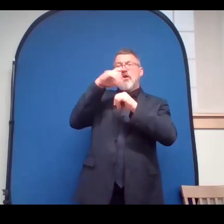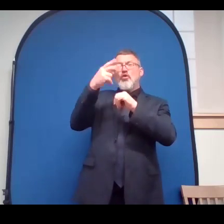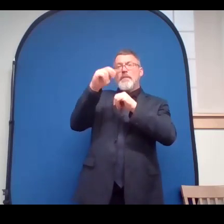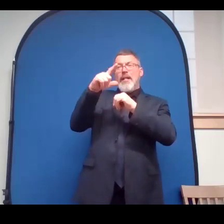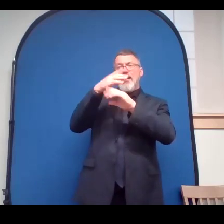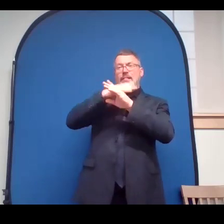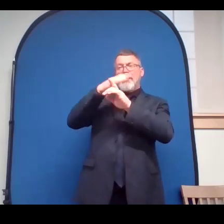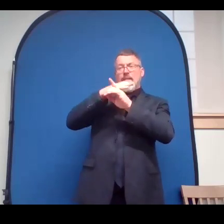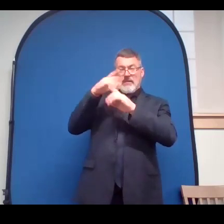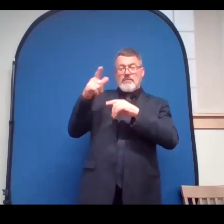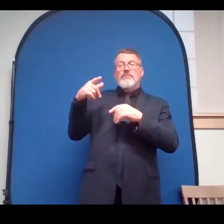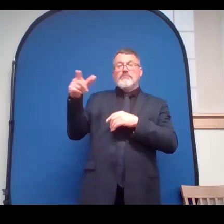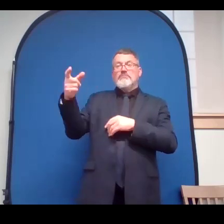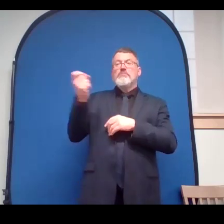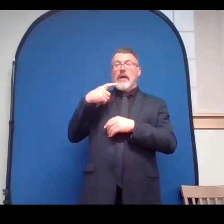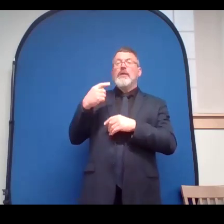so I told them about that.